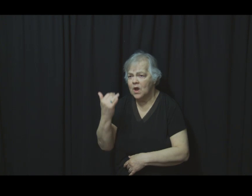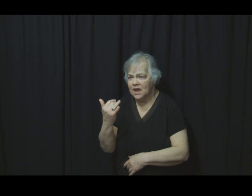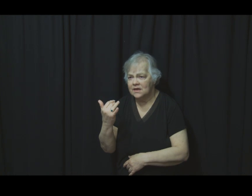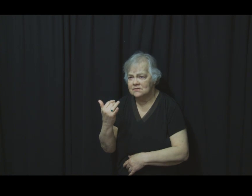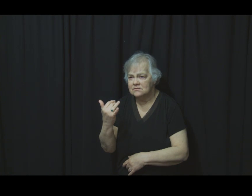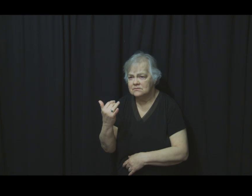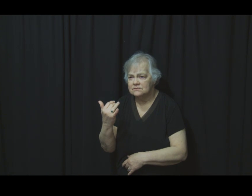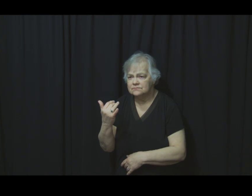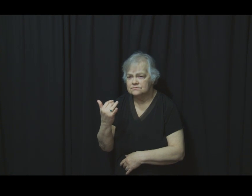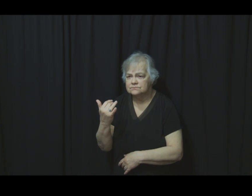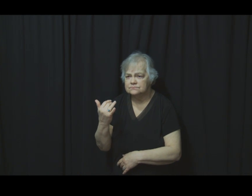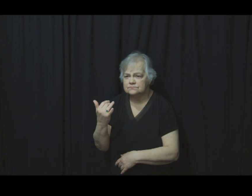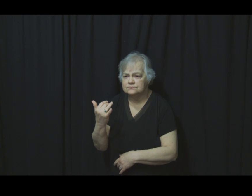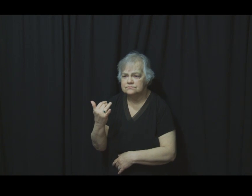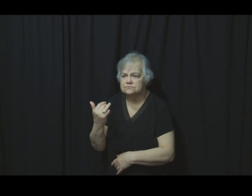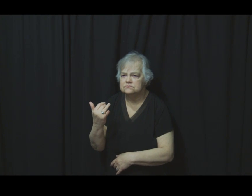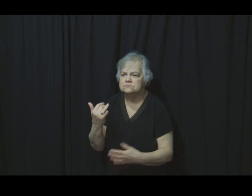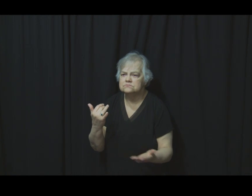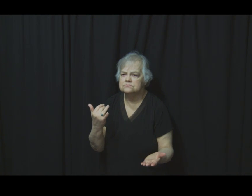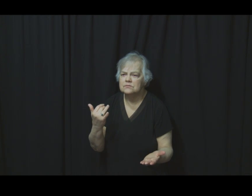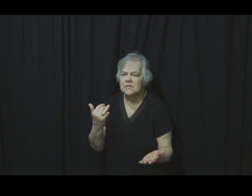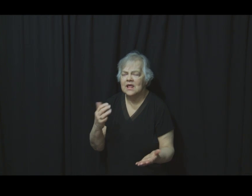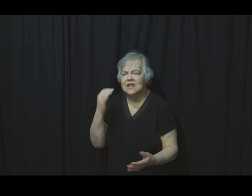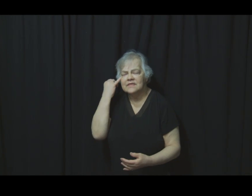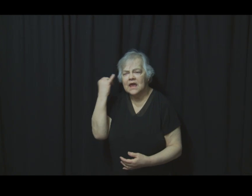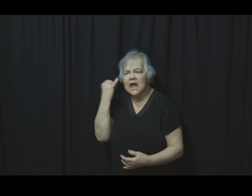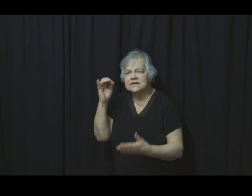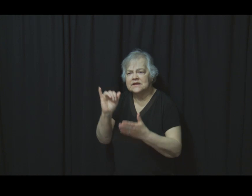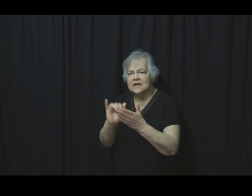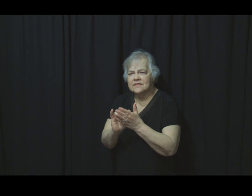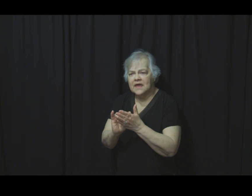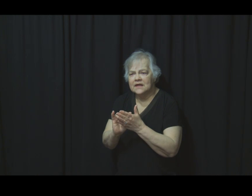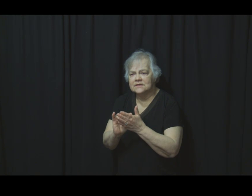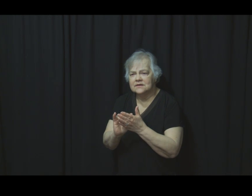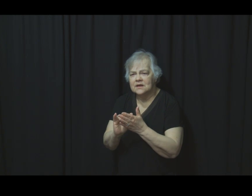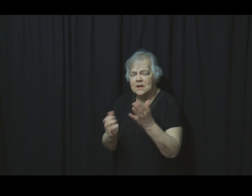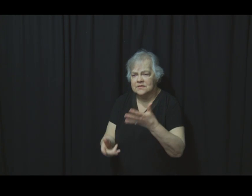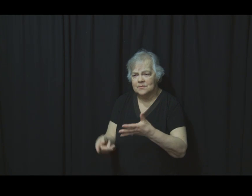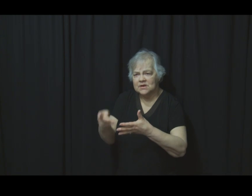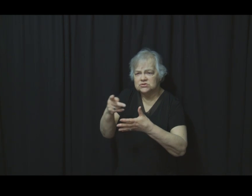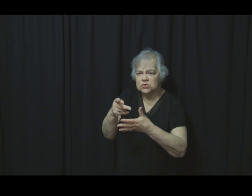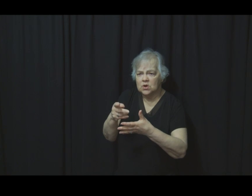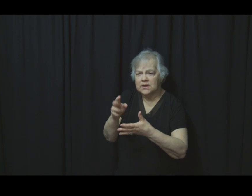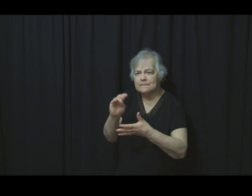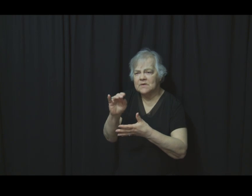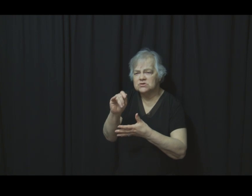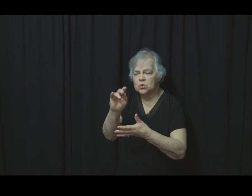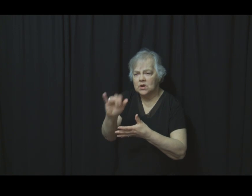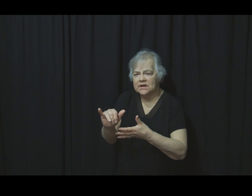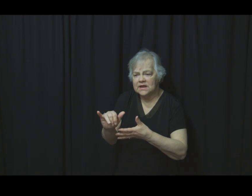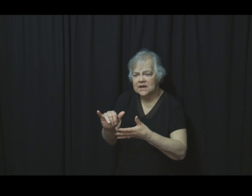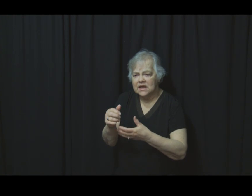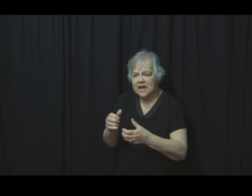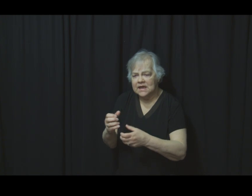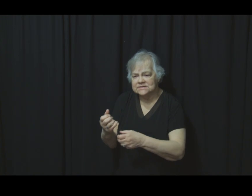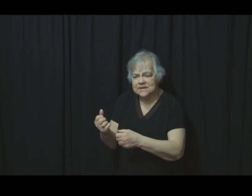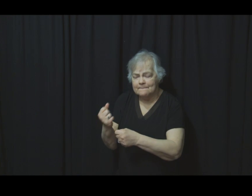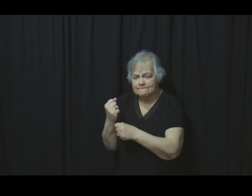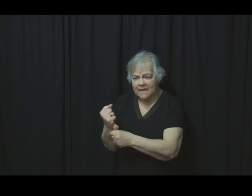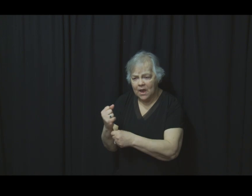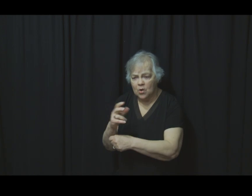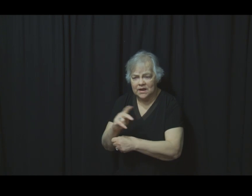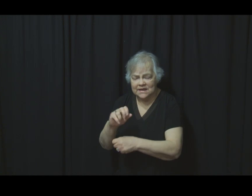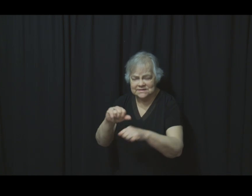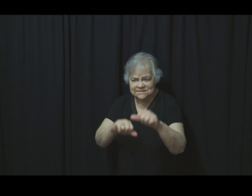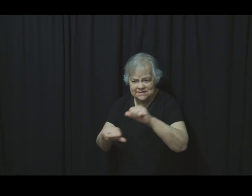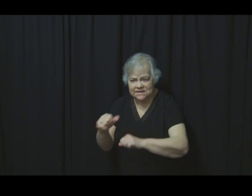And but just the idea that the majority has sway in science is true only up to a point. And then